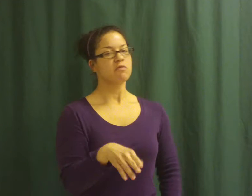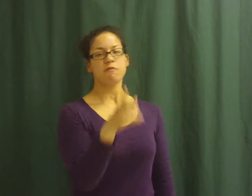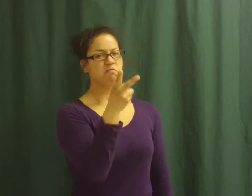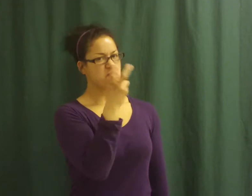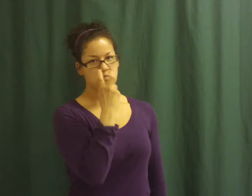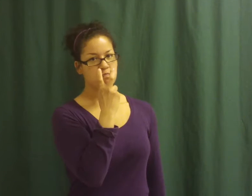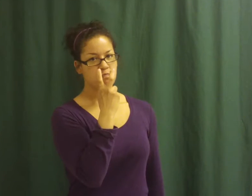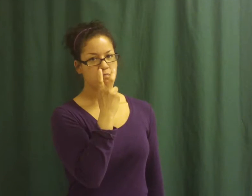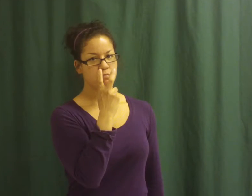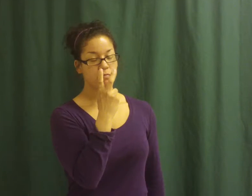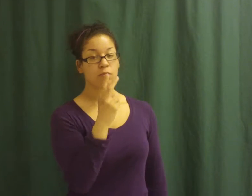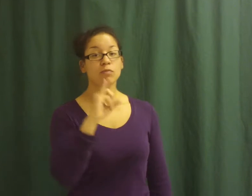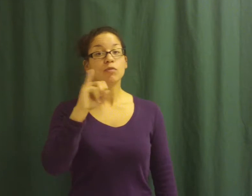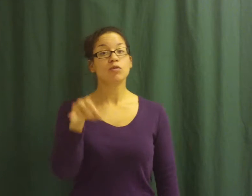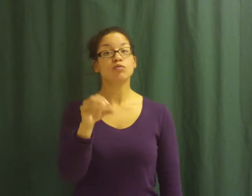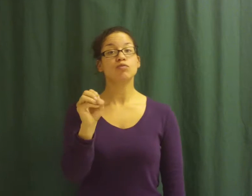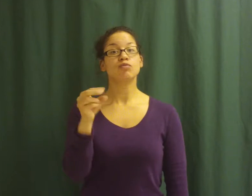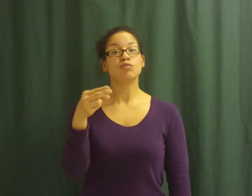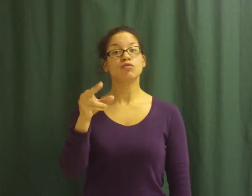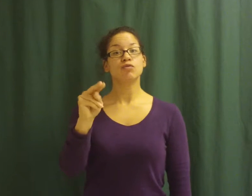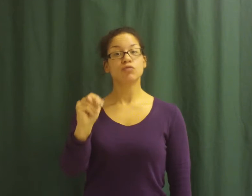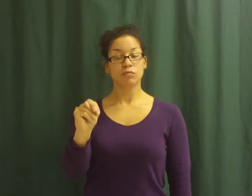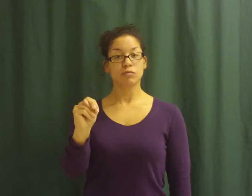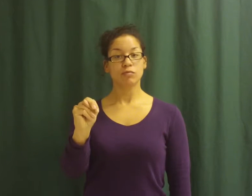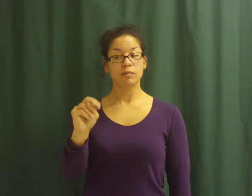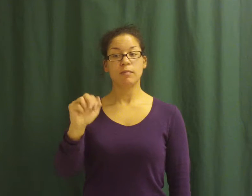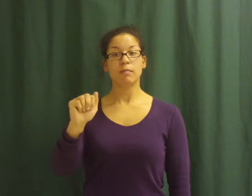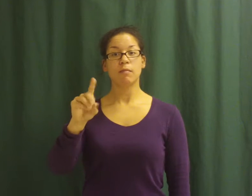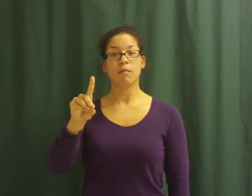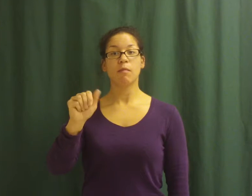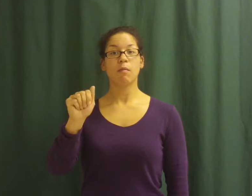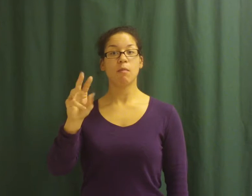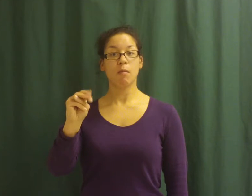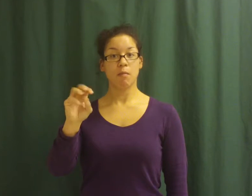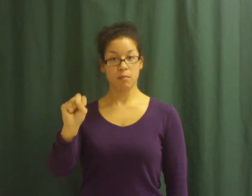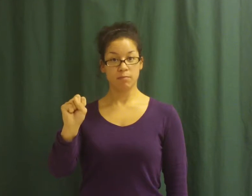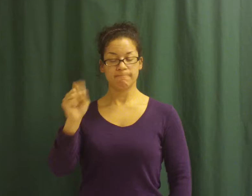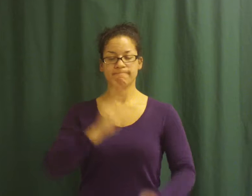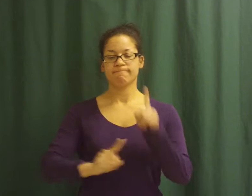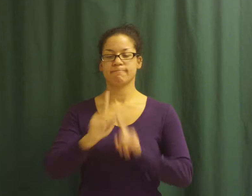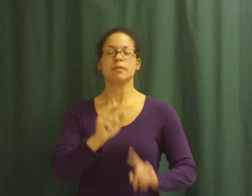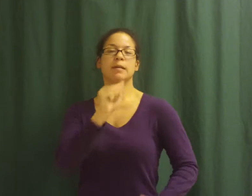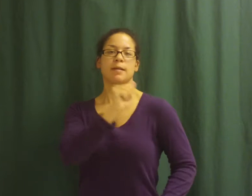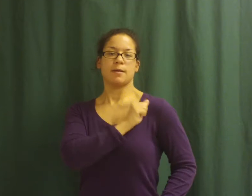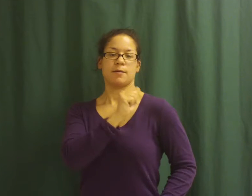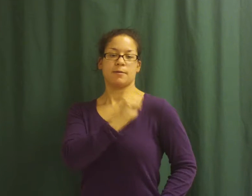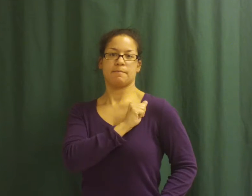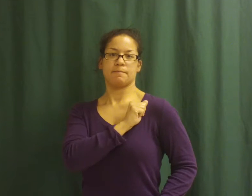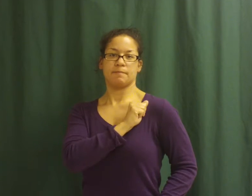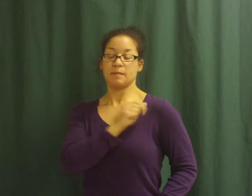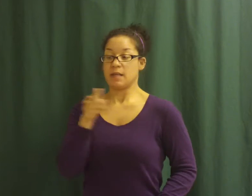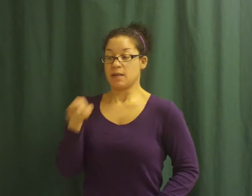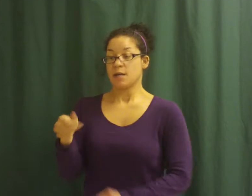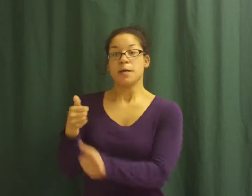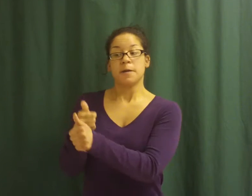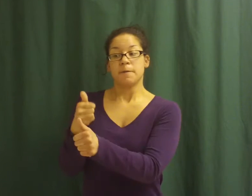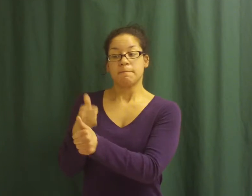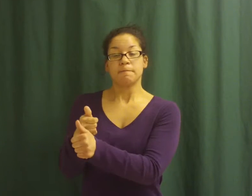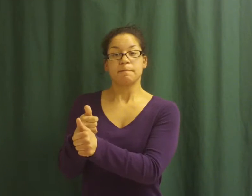John Adams, one of the nation's founding fathers, wrote in 1780